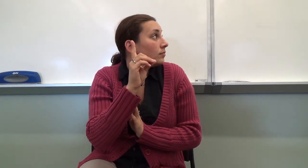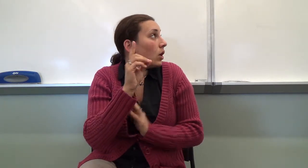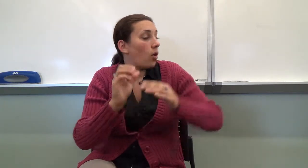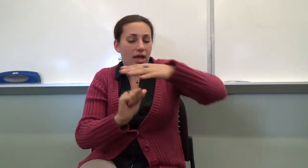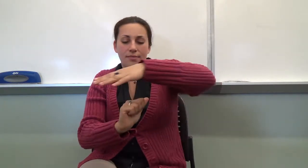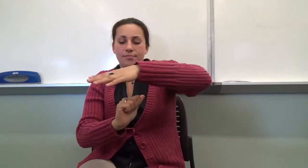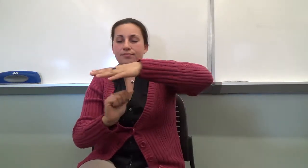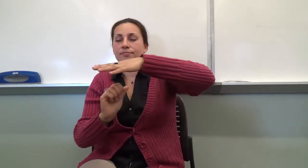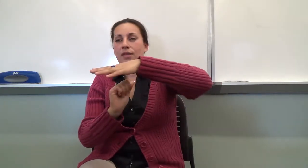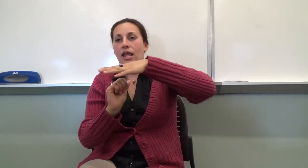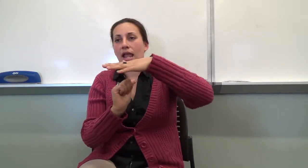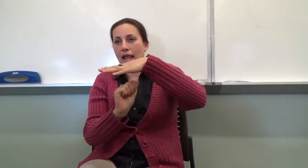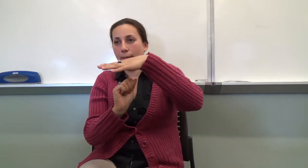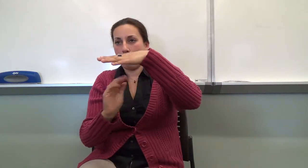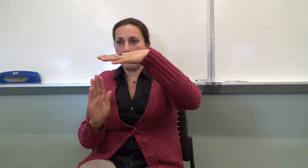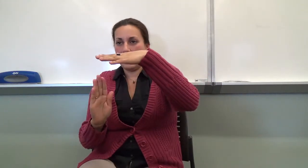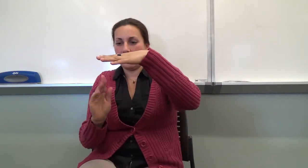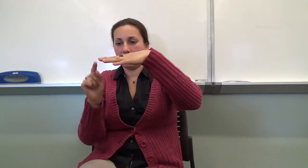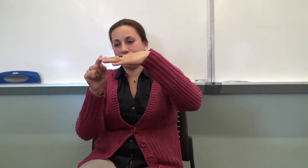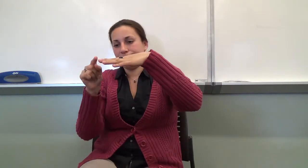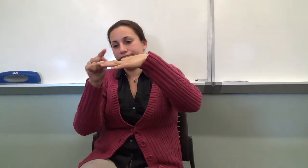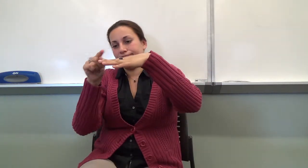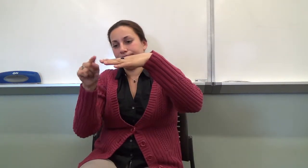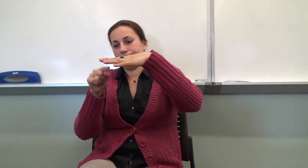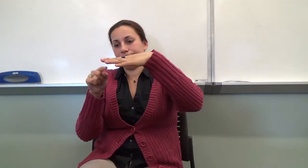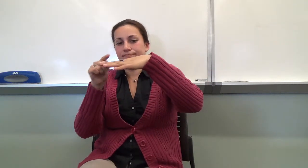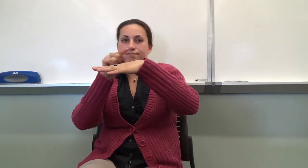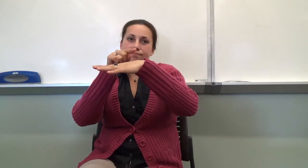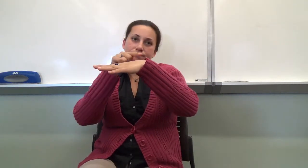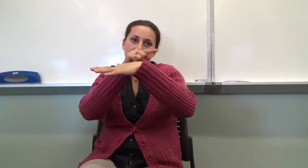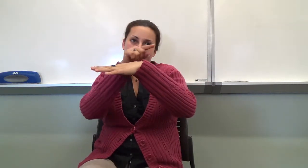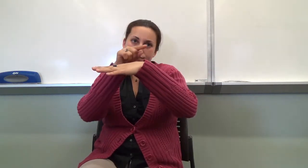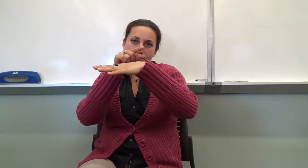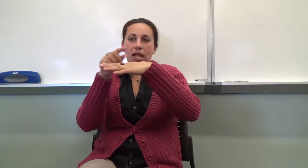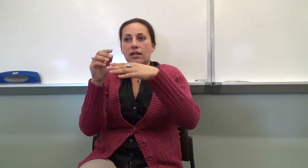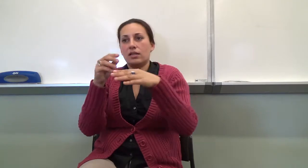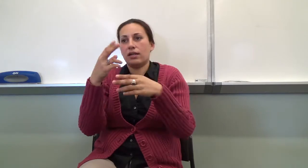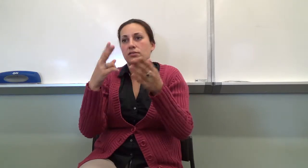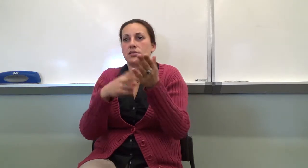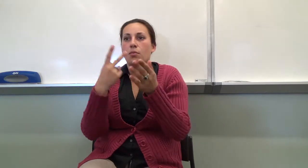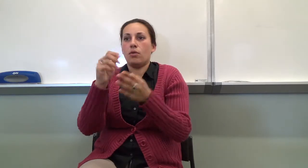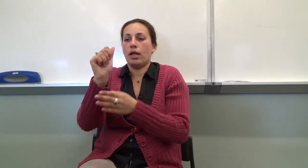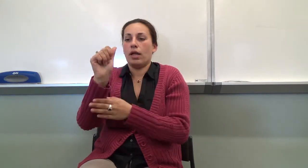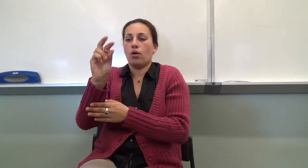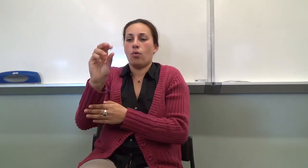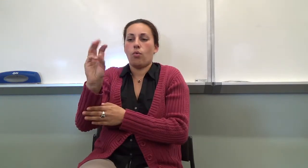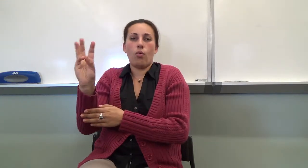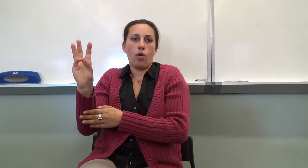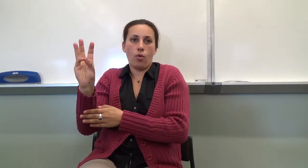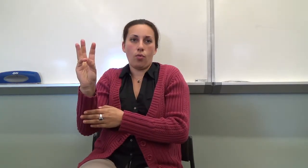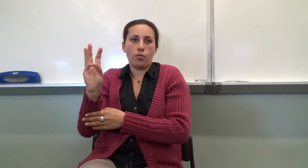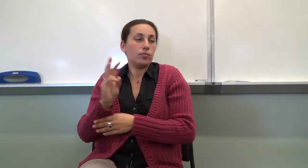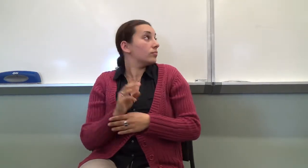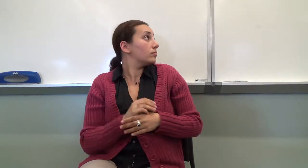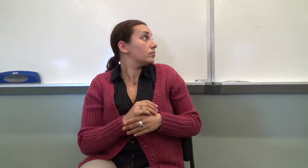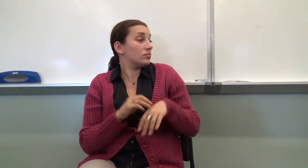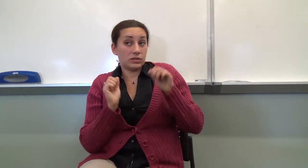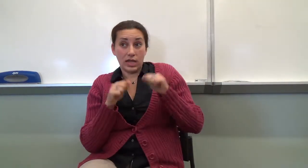double arrowhead thing on above it, and that's how you label the line. Now, could you label this line BA? Yes, you